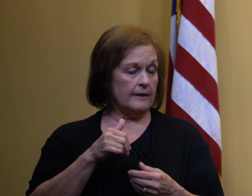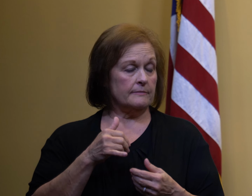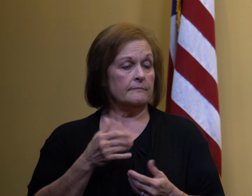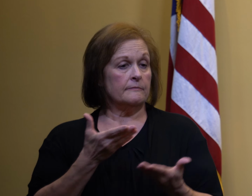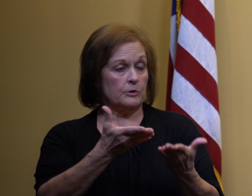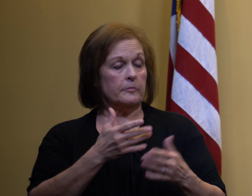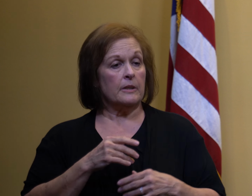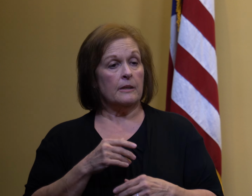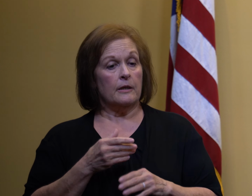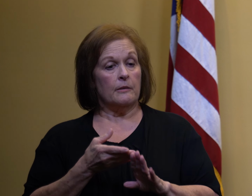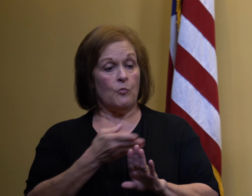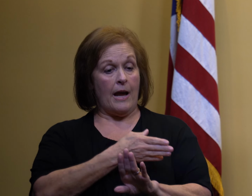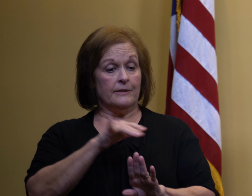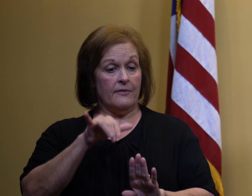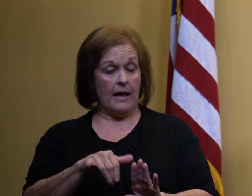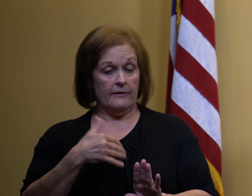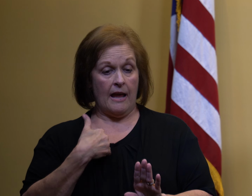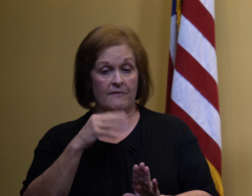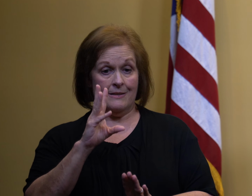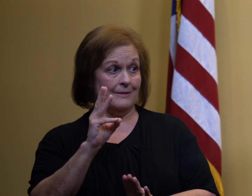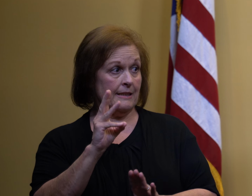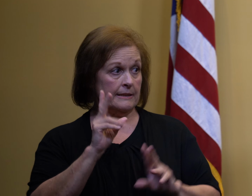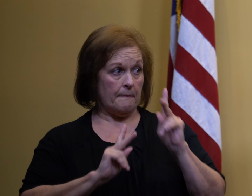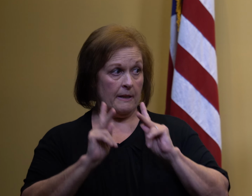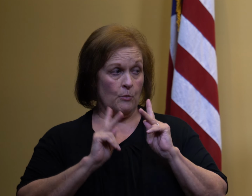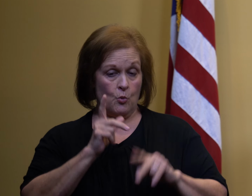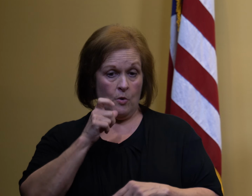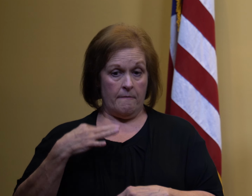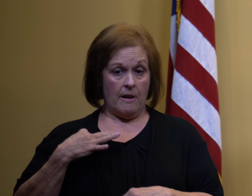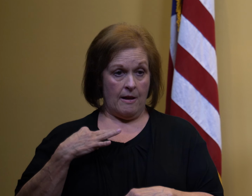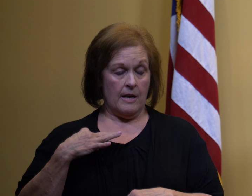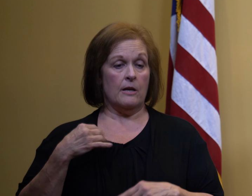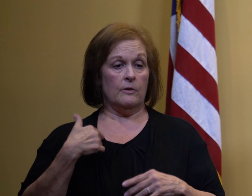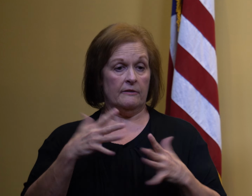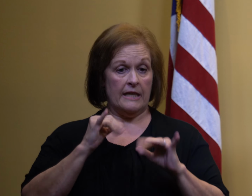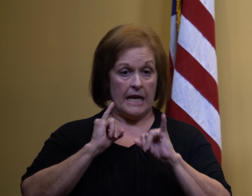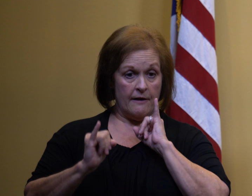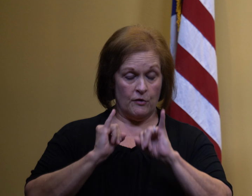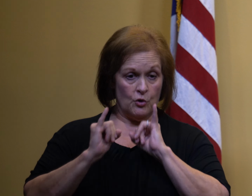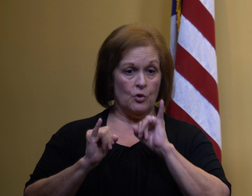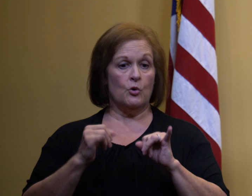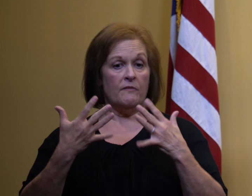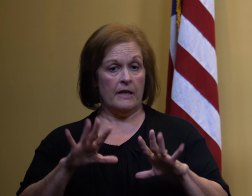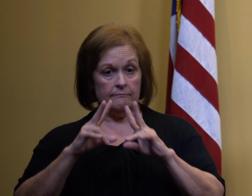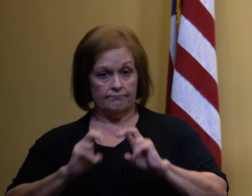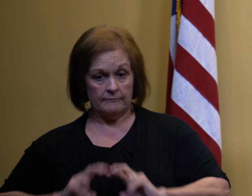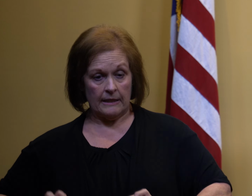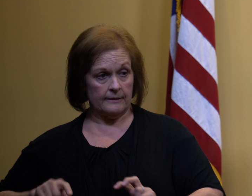or prior to that, there were six candidates, as you know, that were interviewed, that made it through the